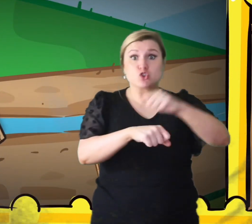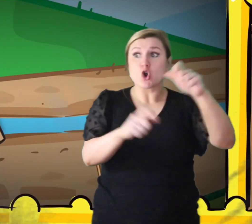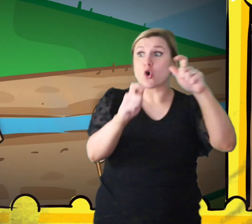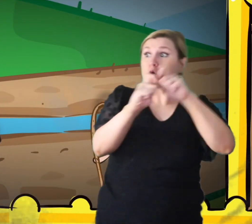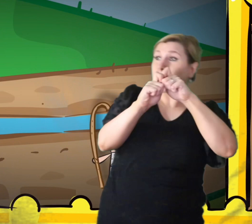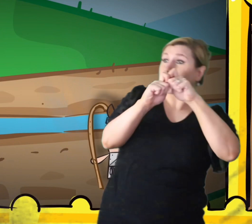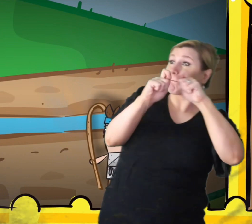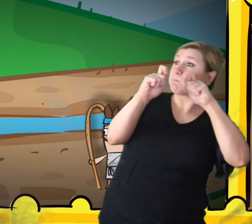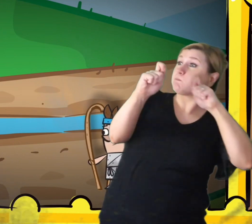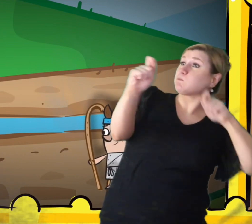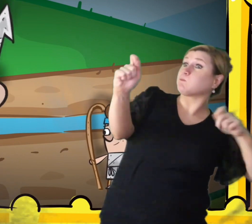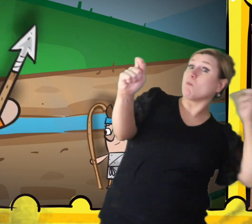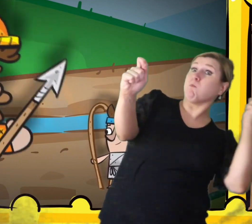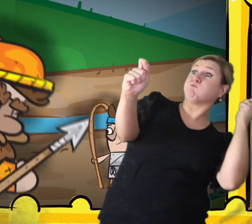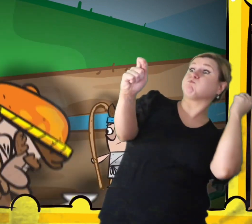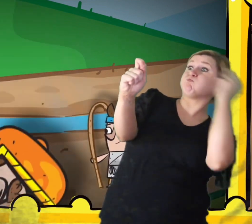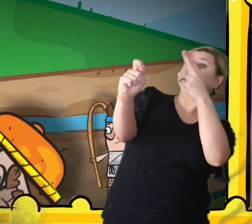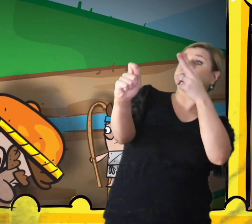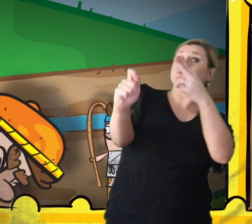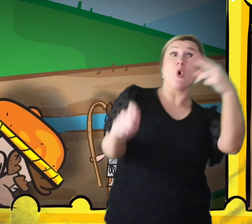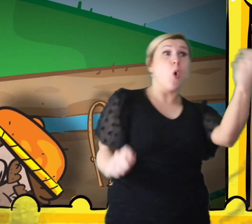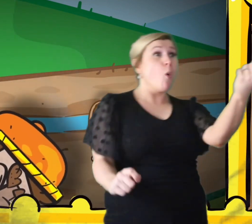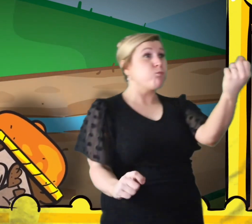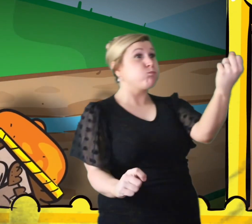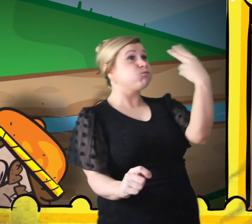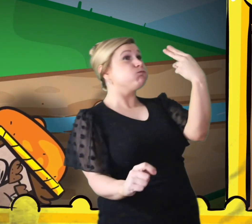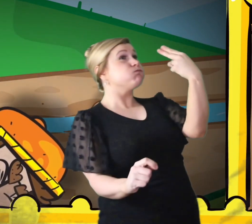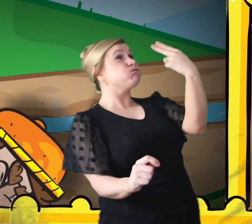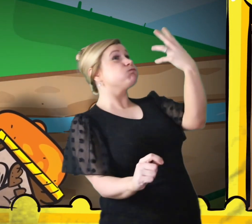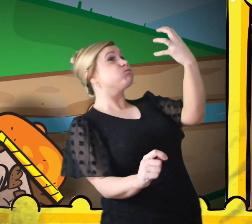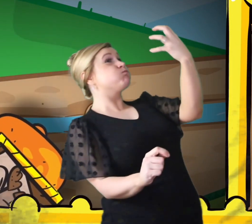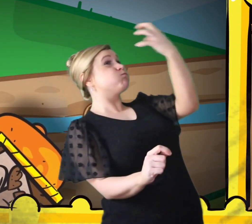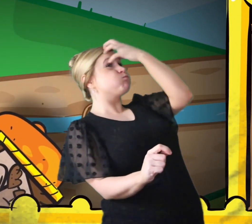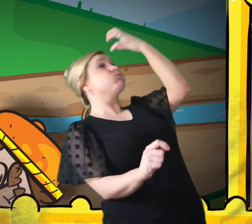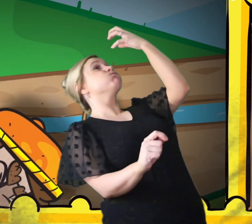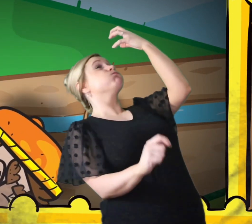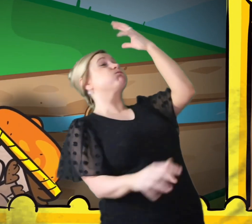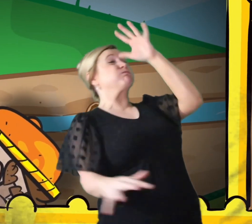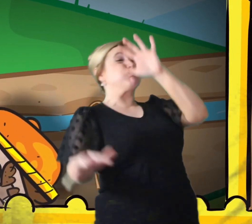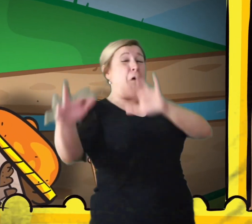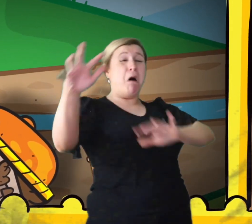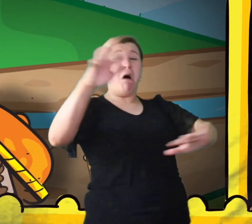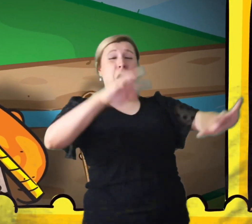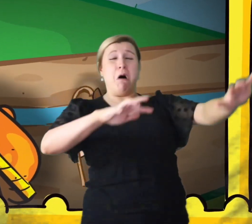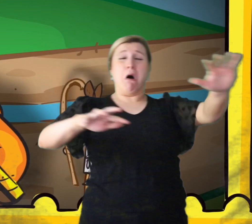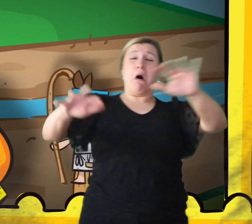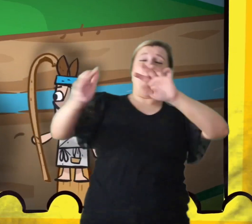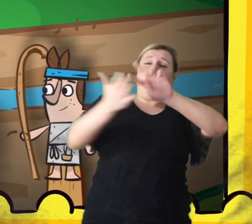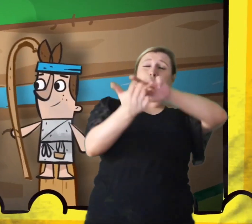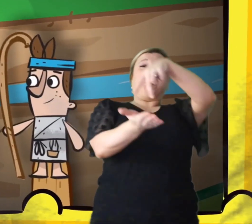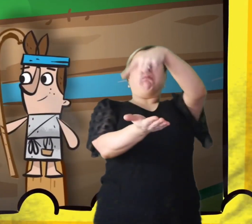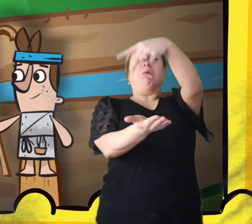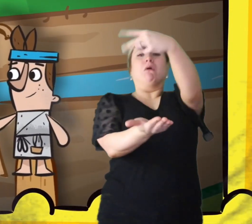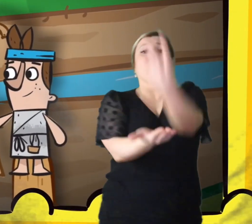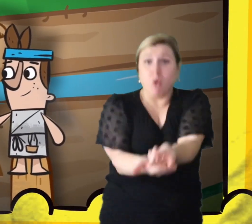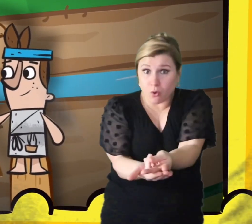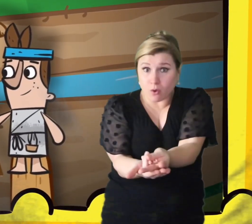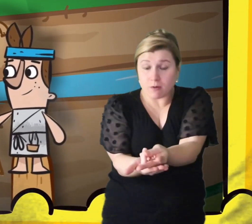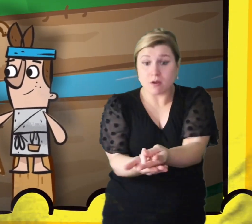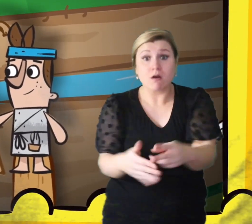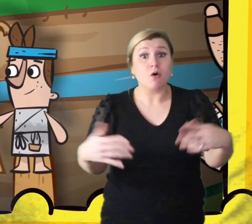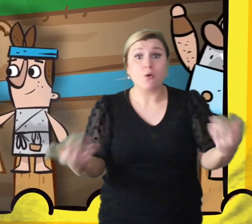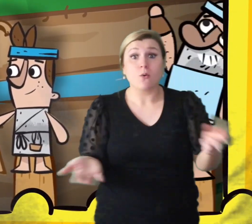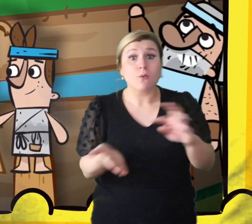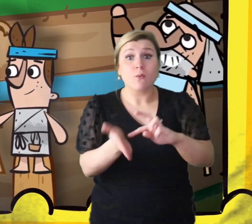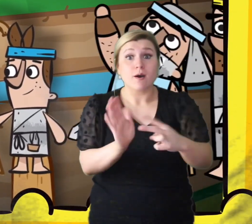The stone sank in, and Goliath stumbled and fell to the ground. So David triumphed over the Philistine with only a sling